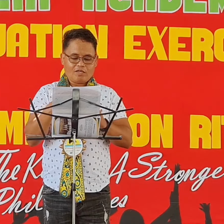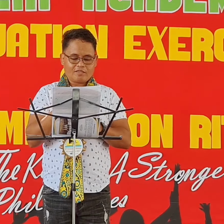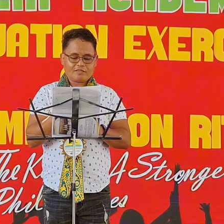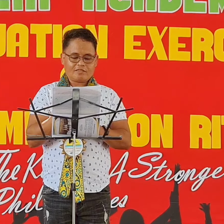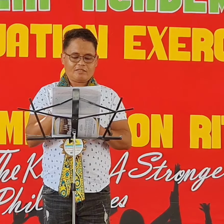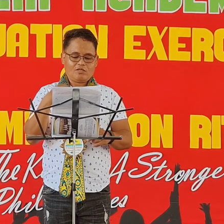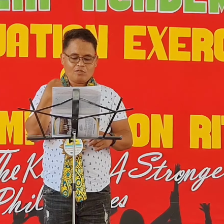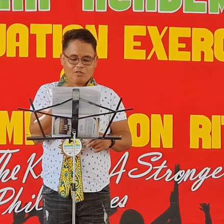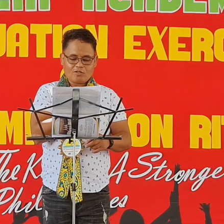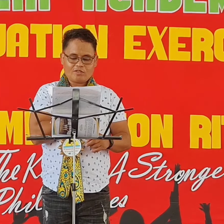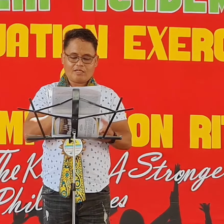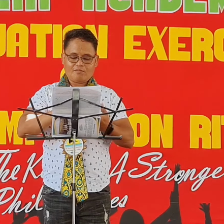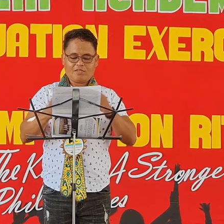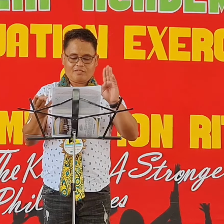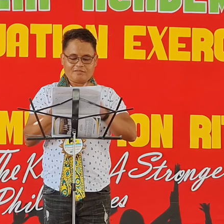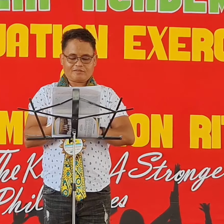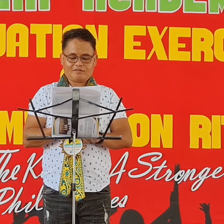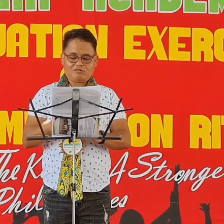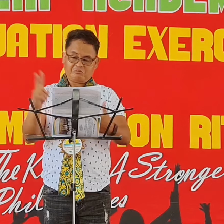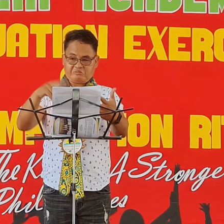We write and when our classmates read.